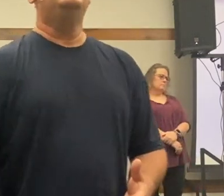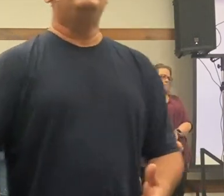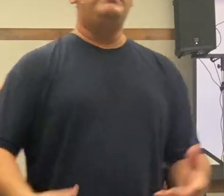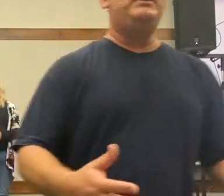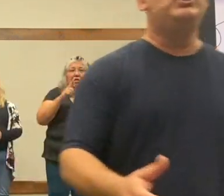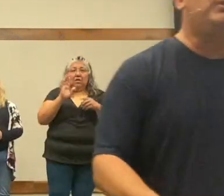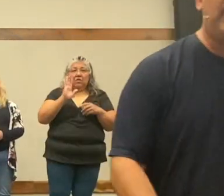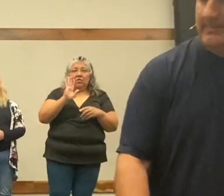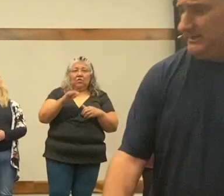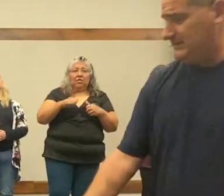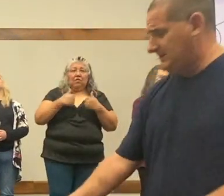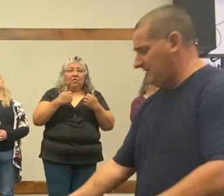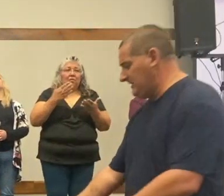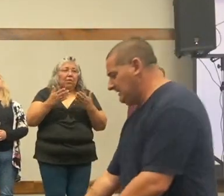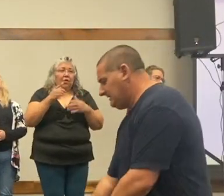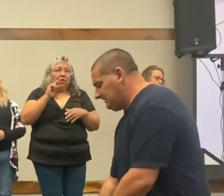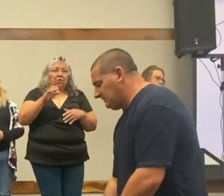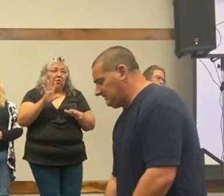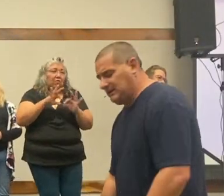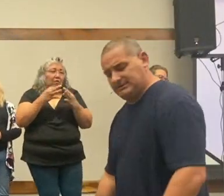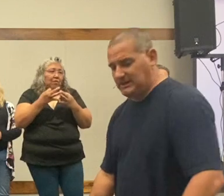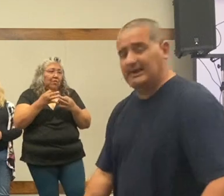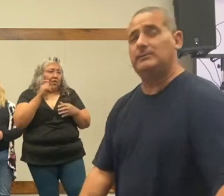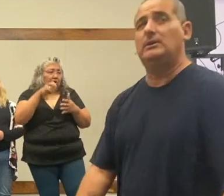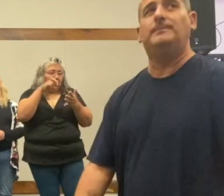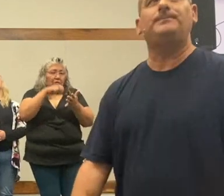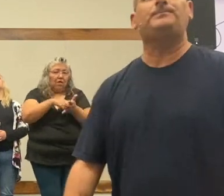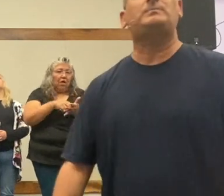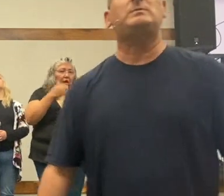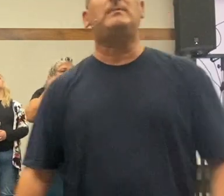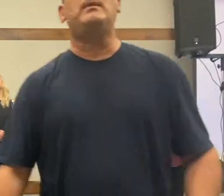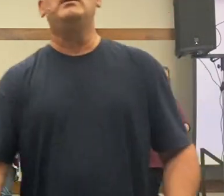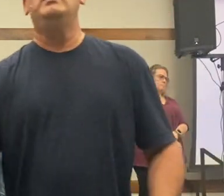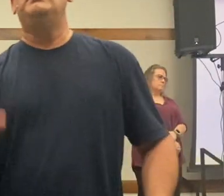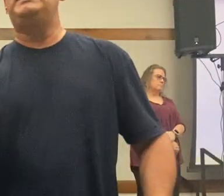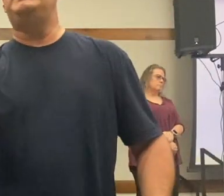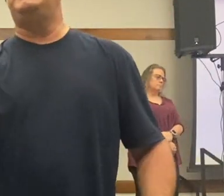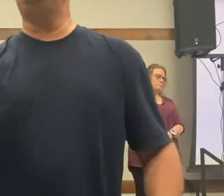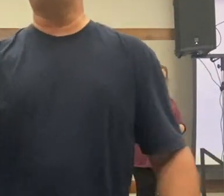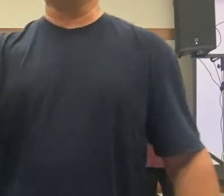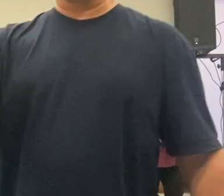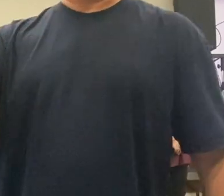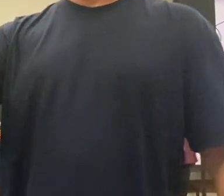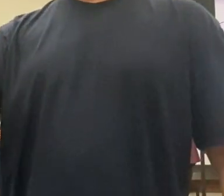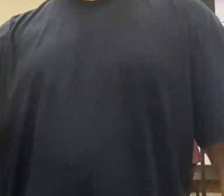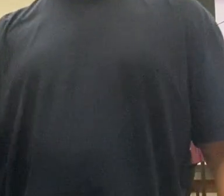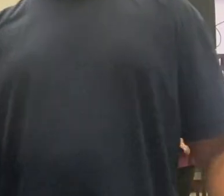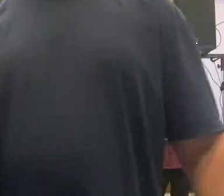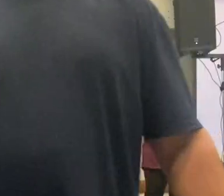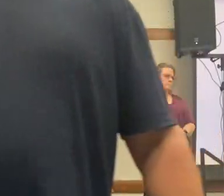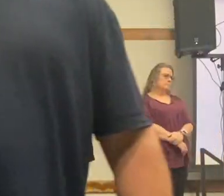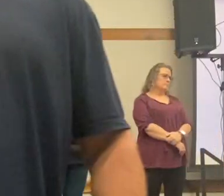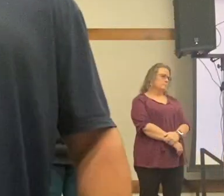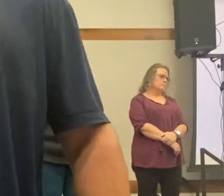life. Or maybe you and your family need to come and kneel at the altar. I don't know. But today is the day of